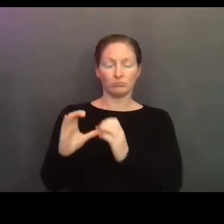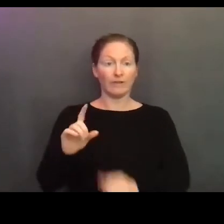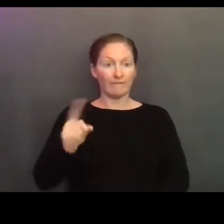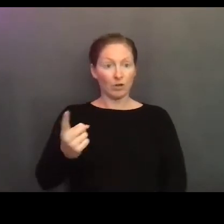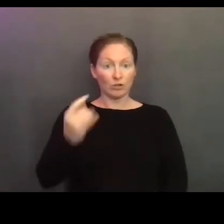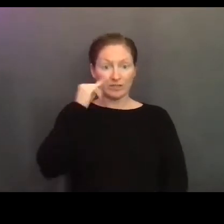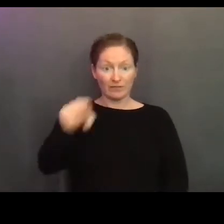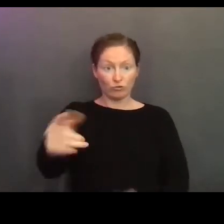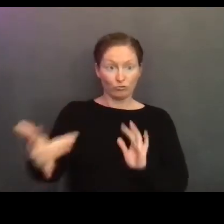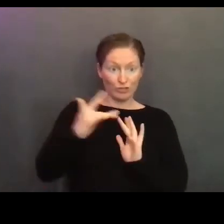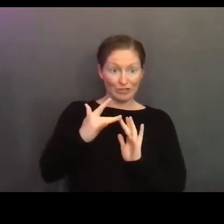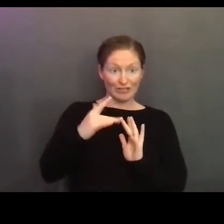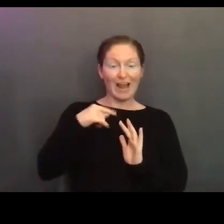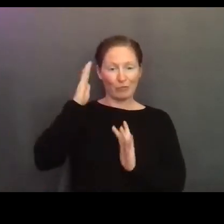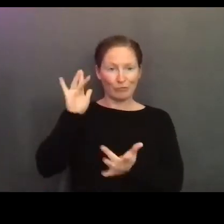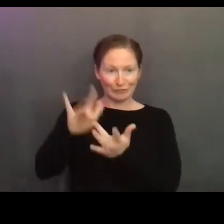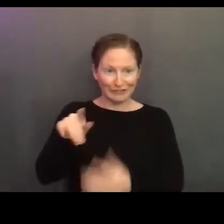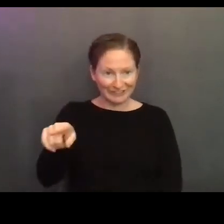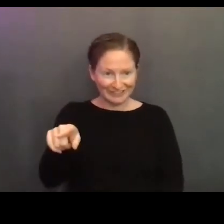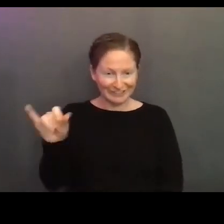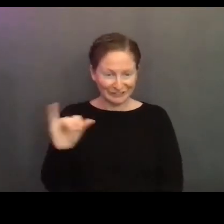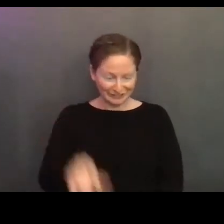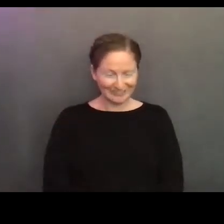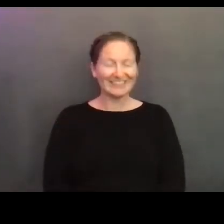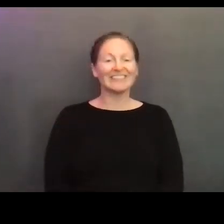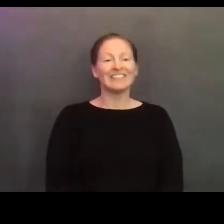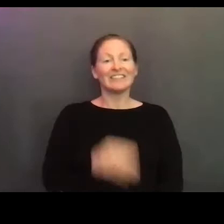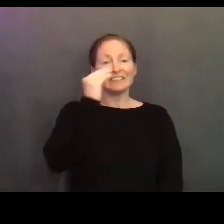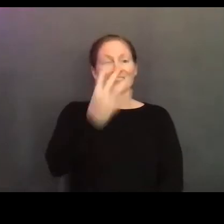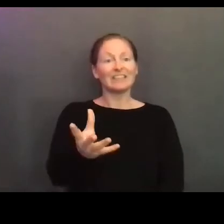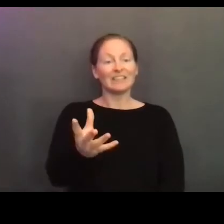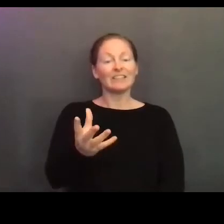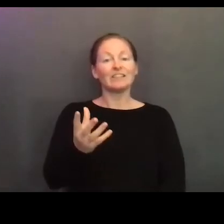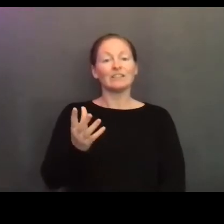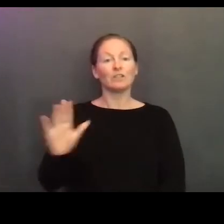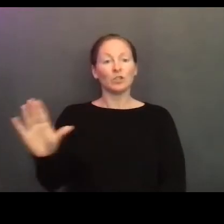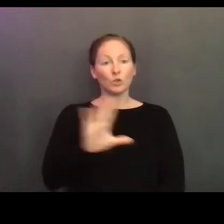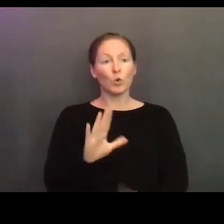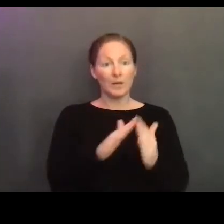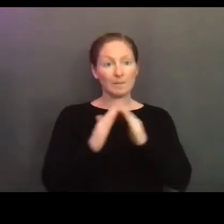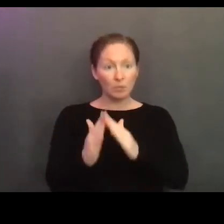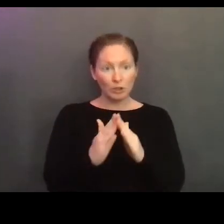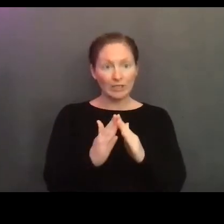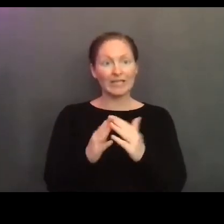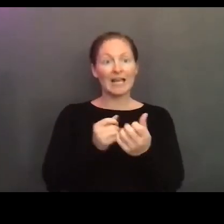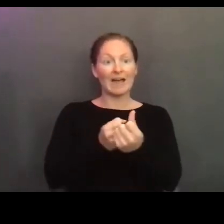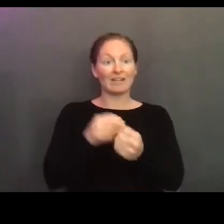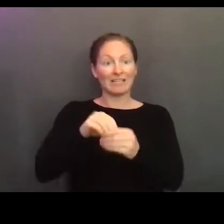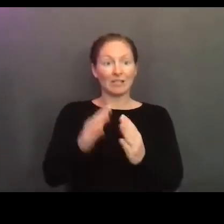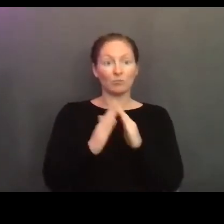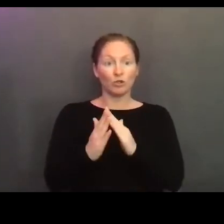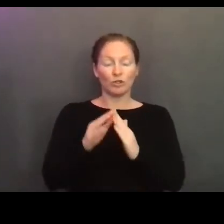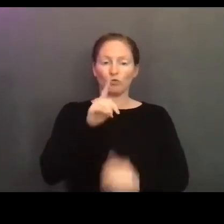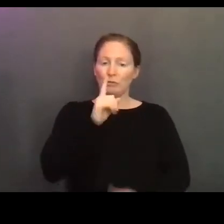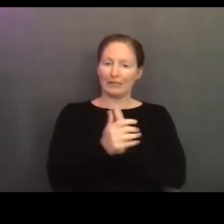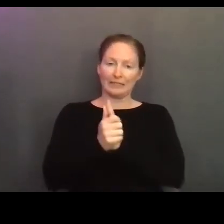reaching out to me, I'll be reaching out to you. But I will tell you that that your community and the advocates inside the community are extremely good at reaching